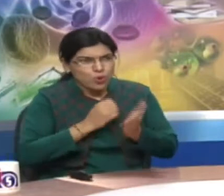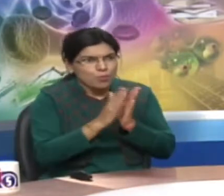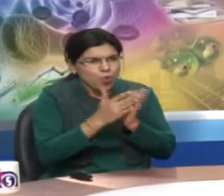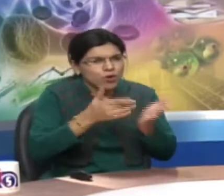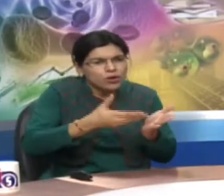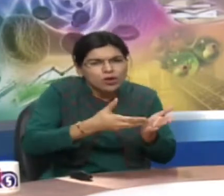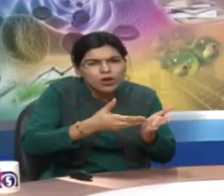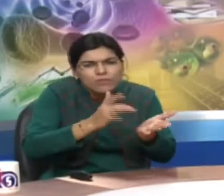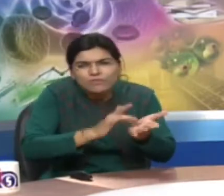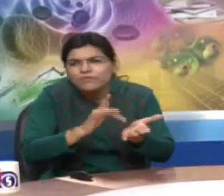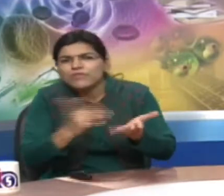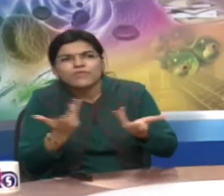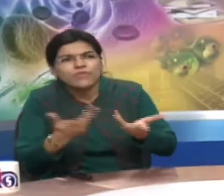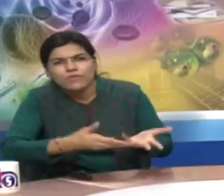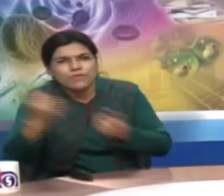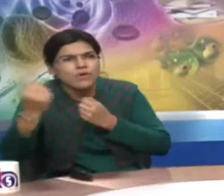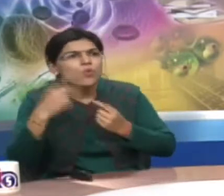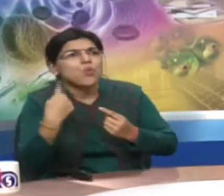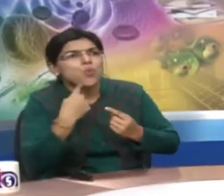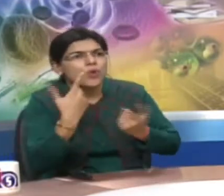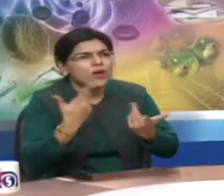Asking somebody, where is my book? Not being able to find it.